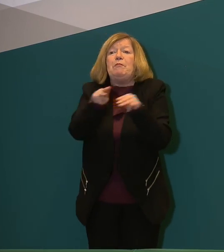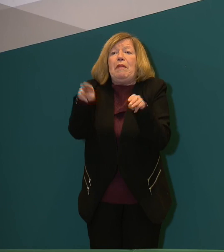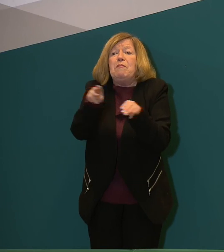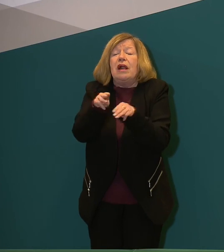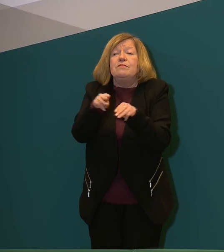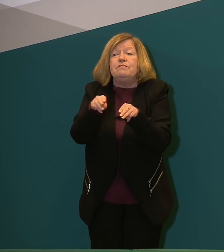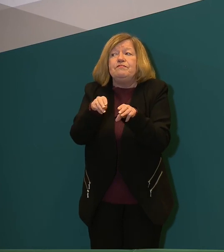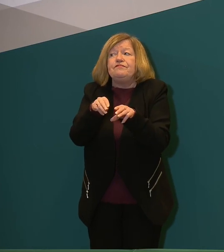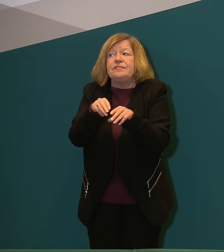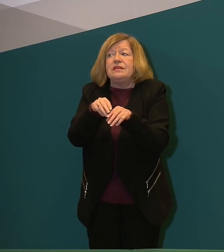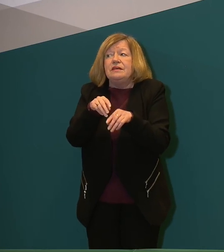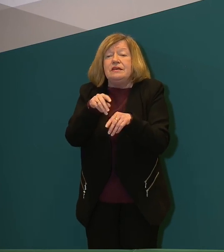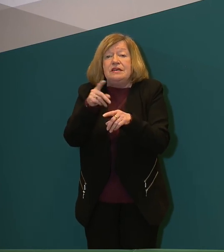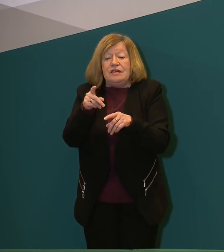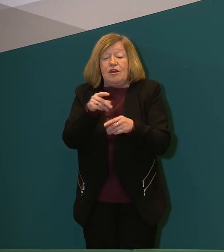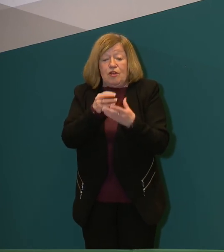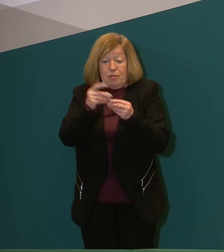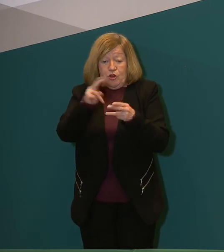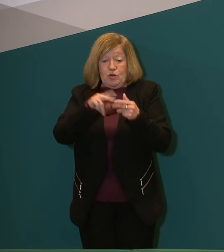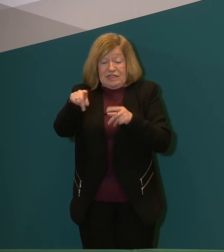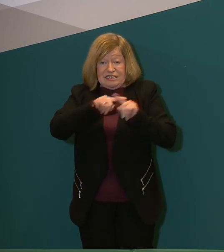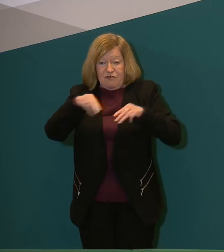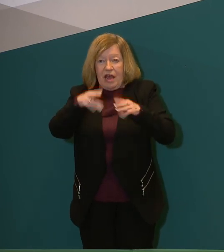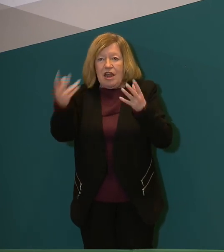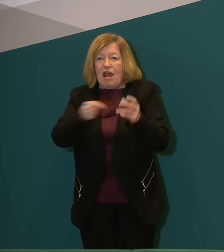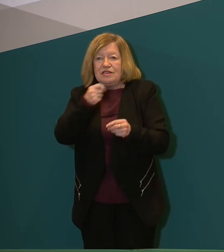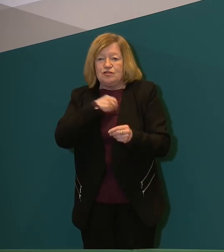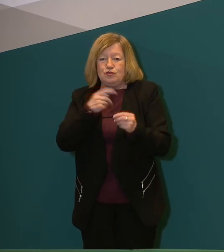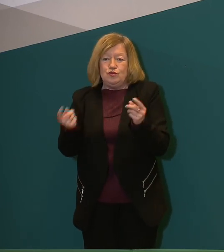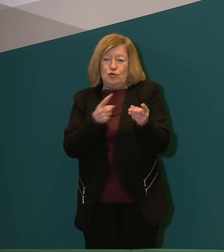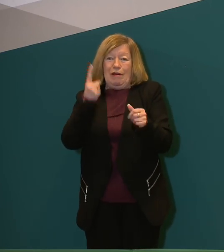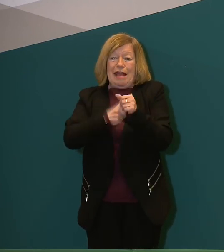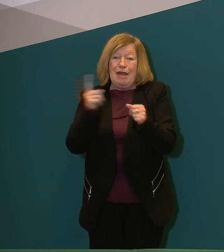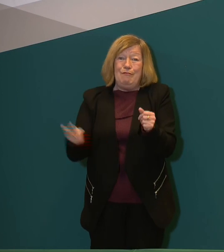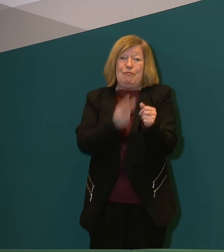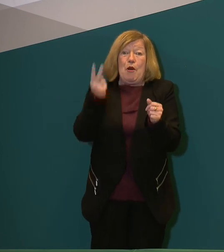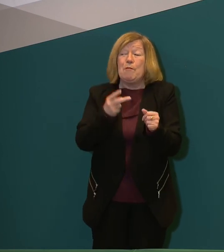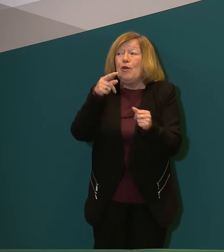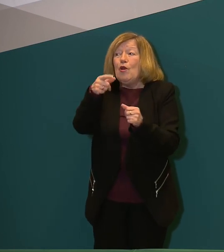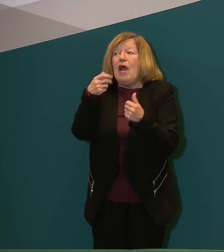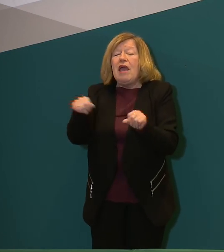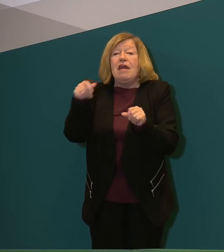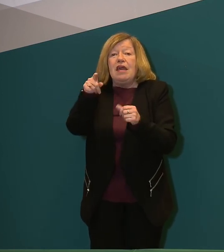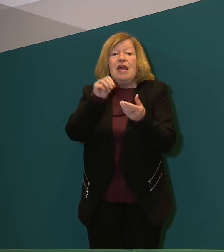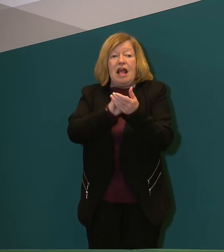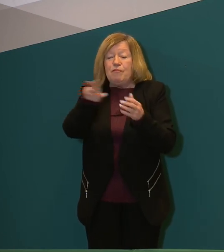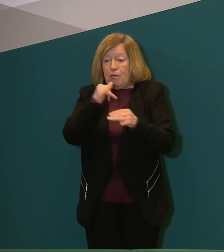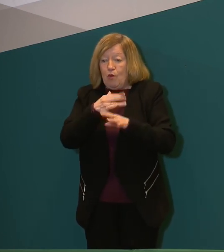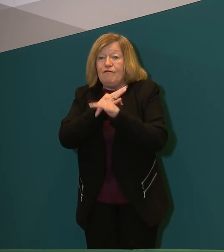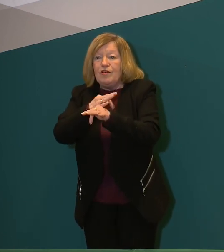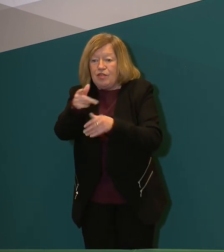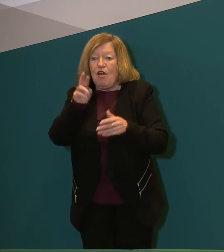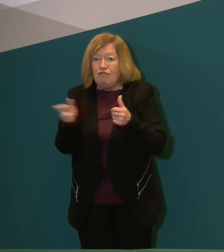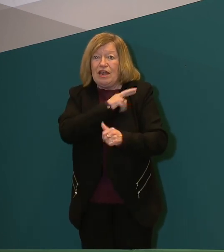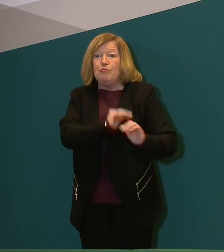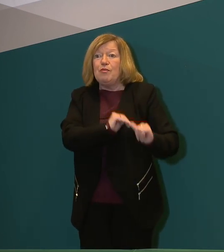been implementing the previous set of measures, and they're being asked to double down on those. So you're getting adherence from people who already